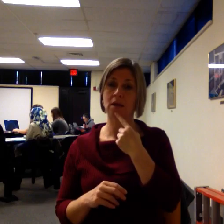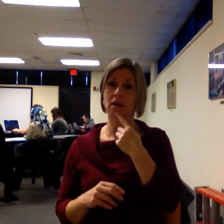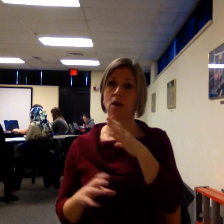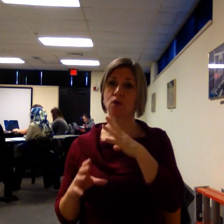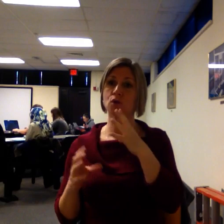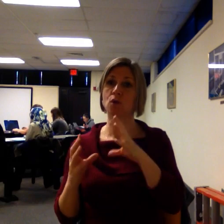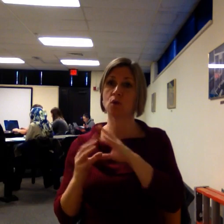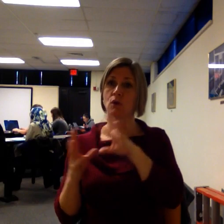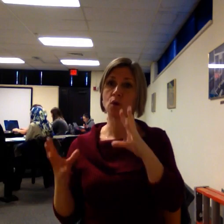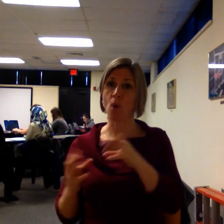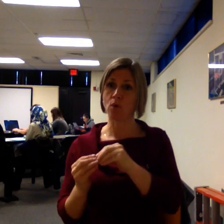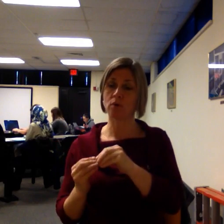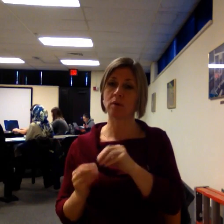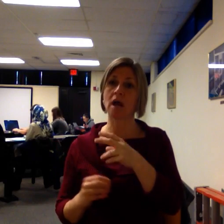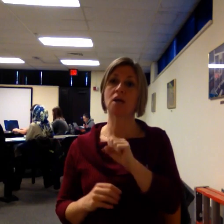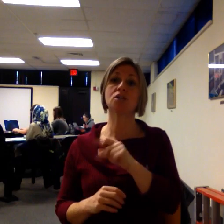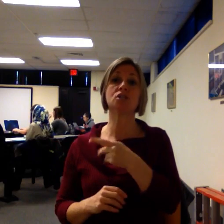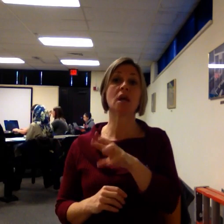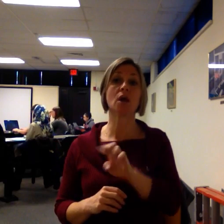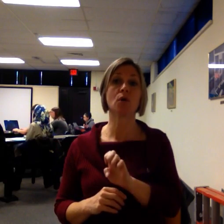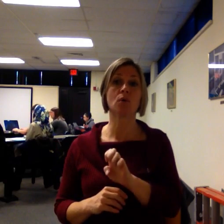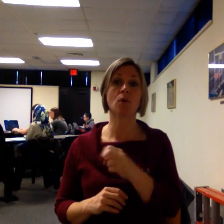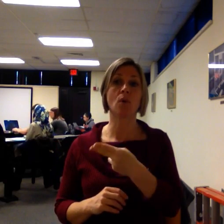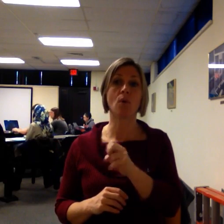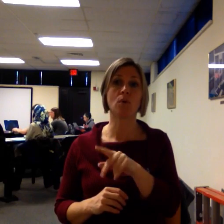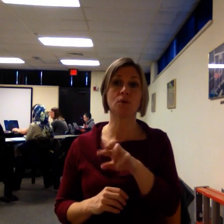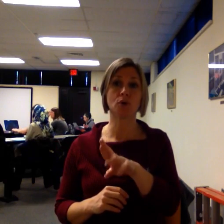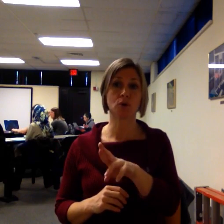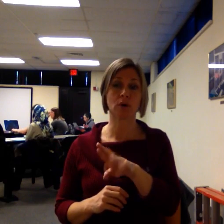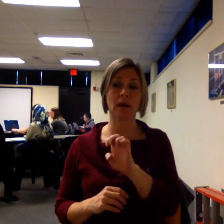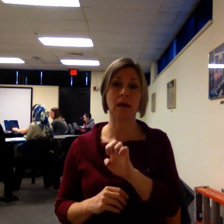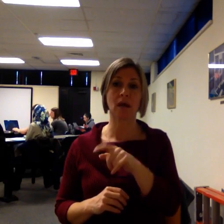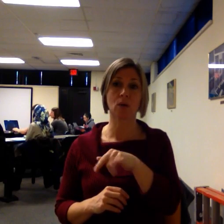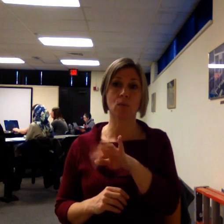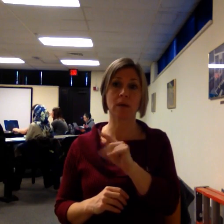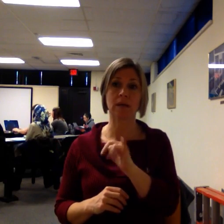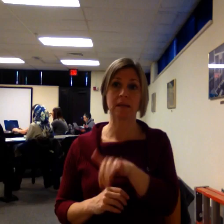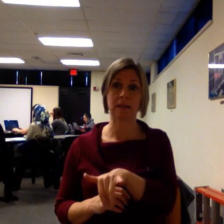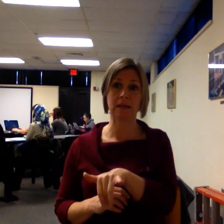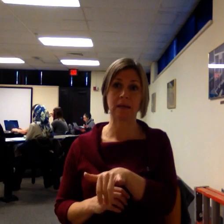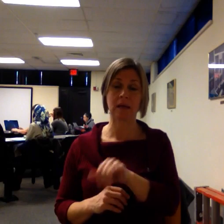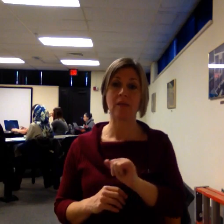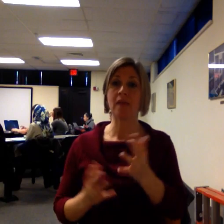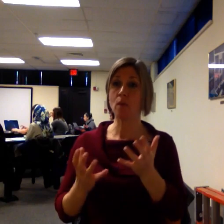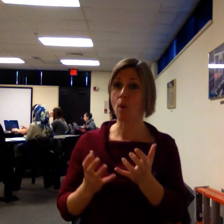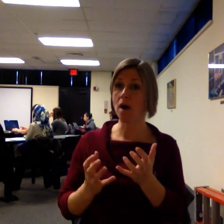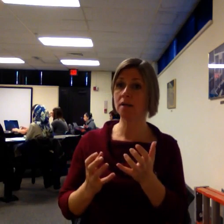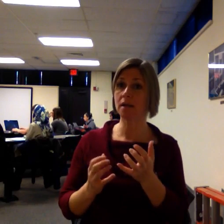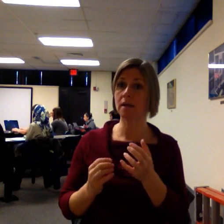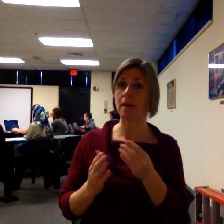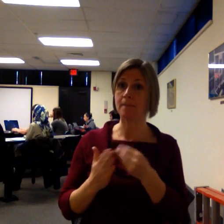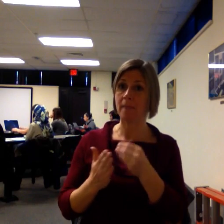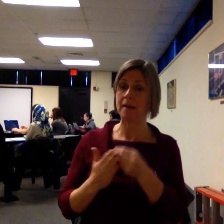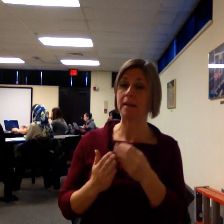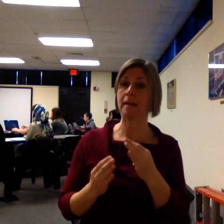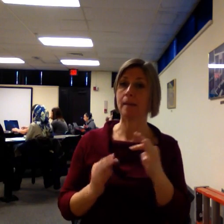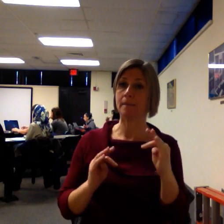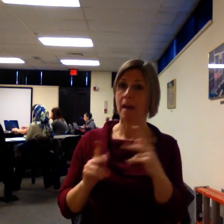Because the shareholders are leaving retained earnings into the company. They want a return on everything that's in that equity section, because that's